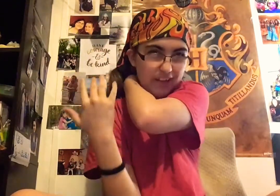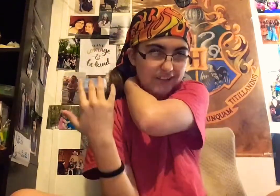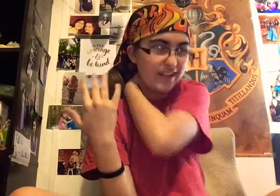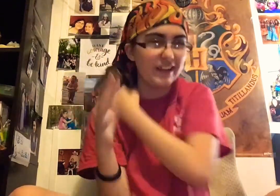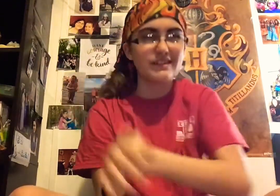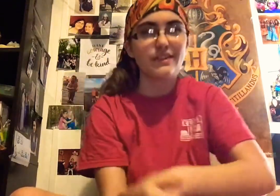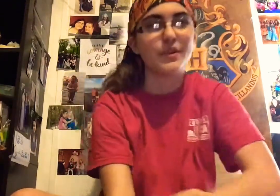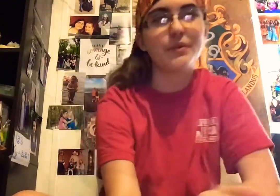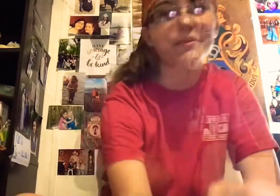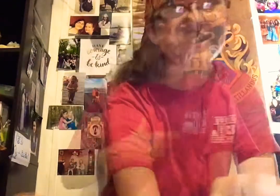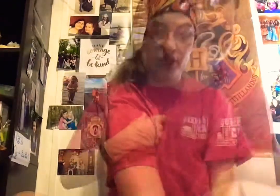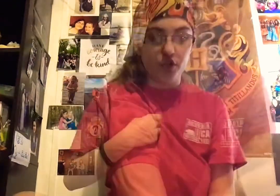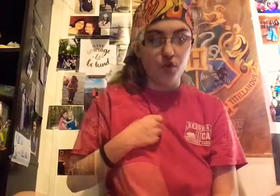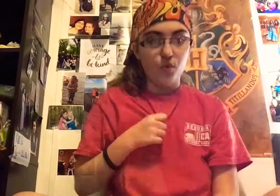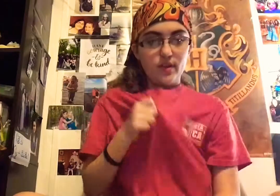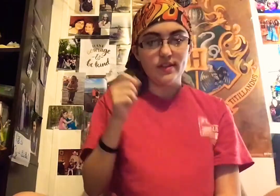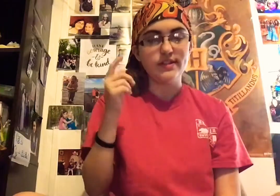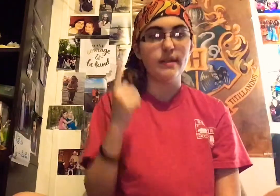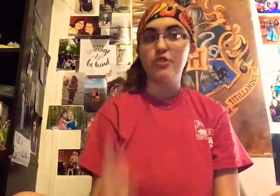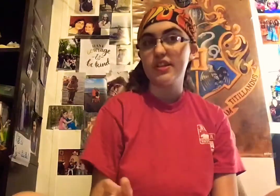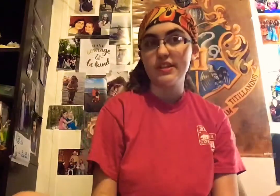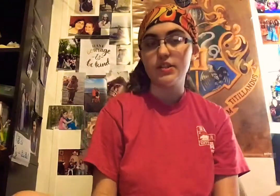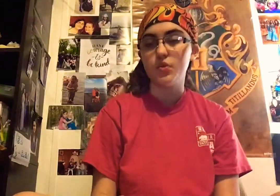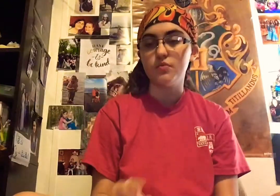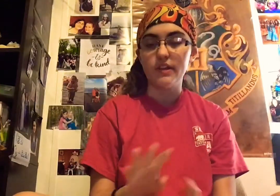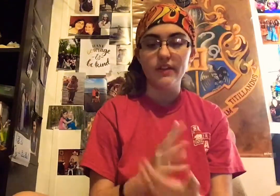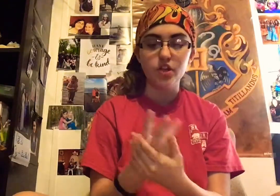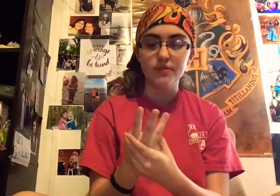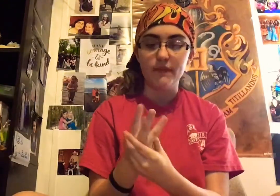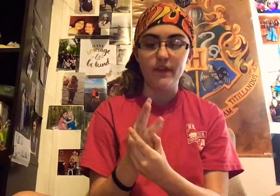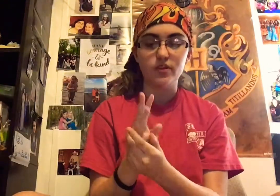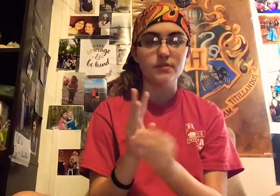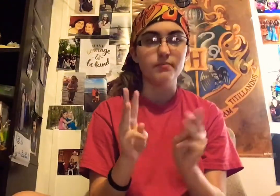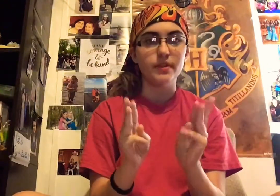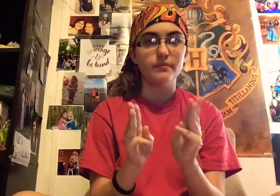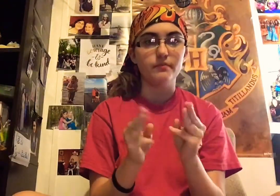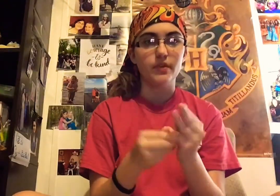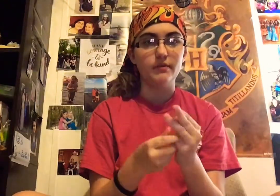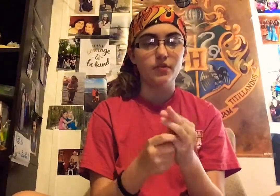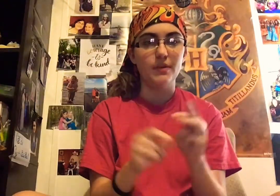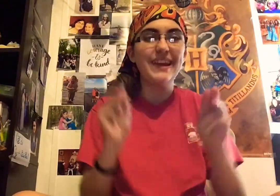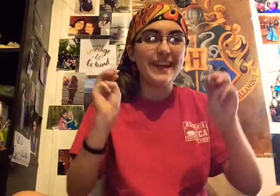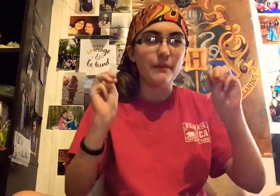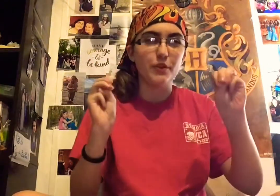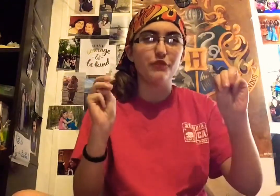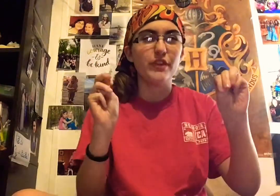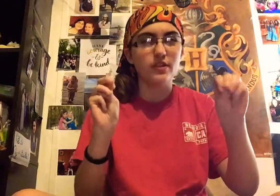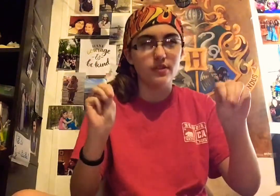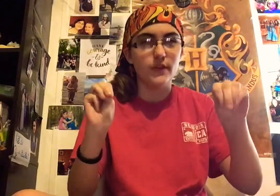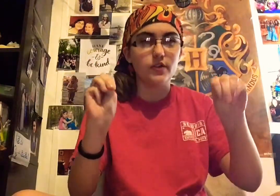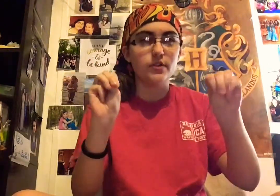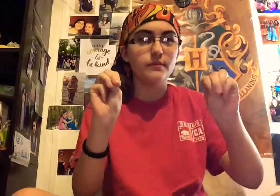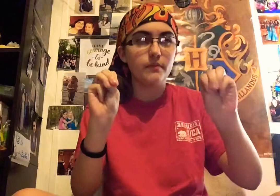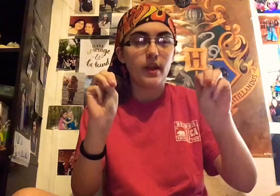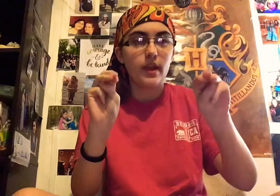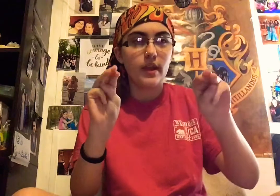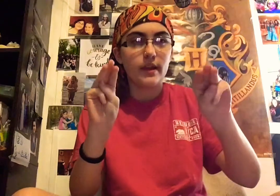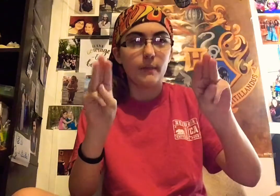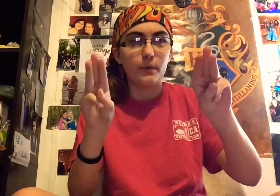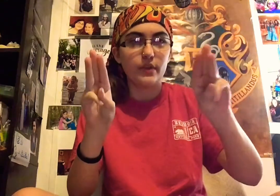grades, I guess. I don't know what it's called. So, subjects in school. Now, this hurts my fingers, but, okay, so make an M with your fingers first. Now, bring